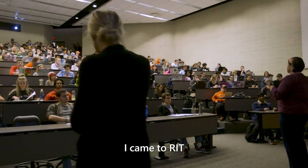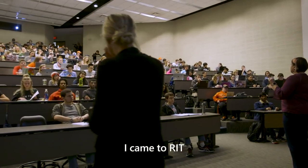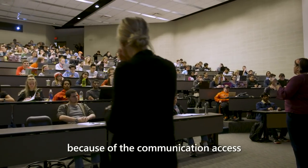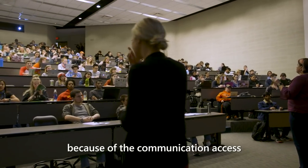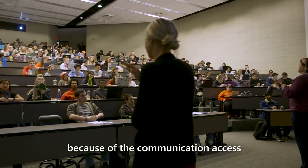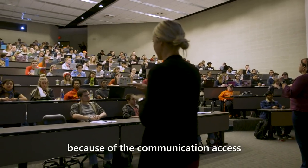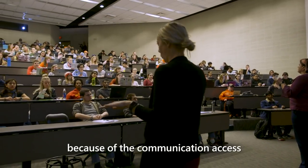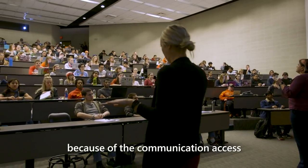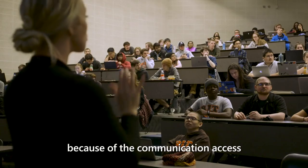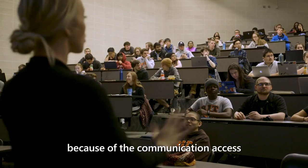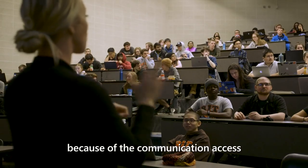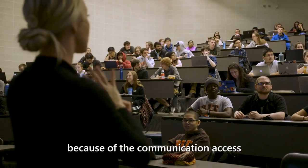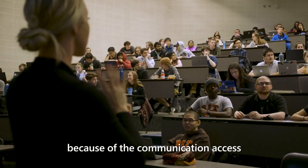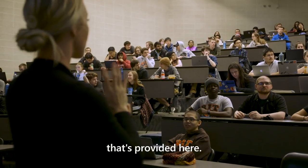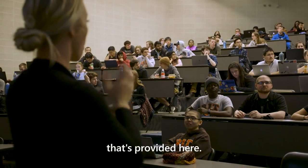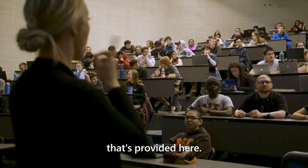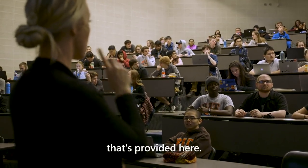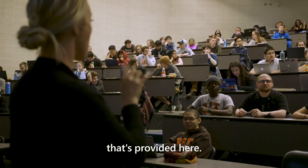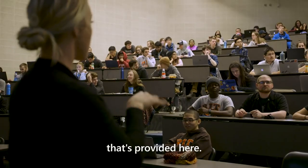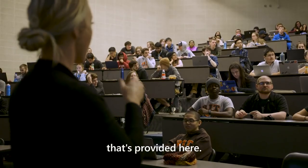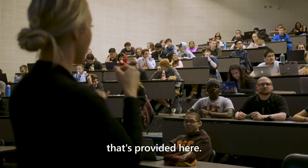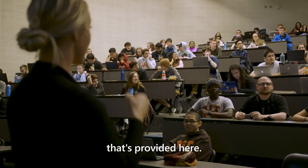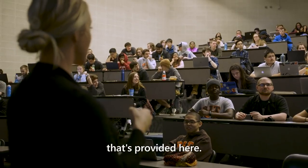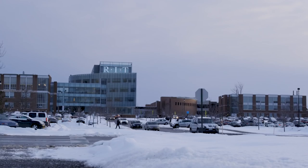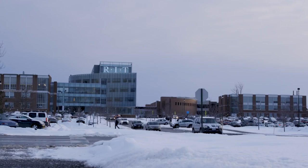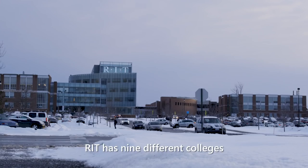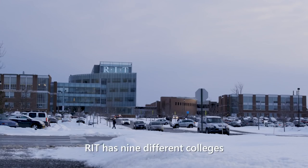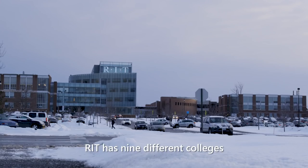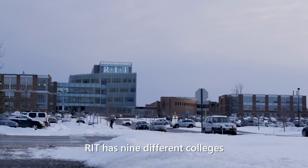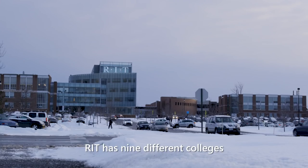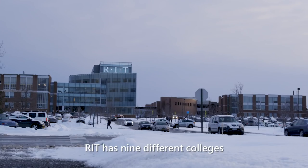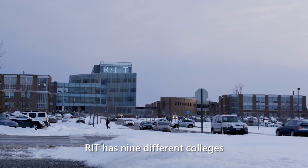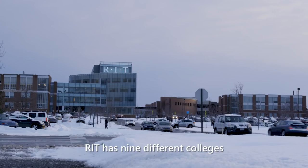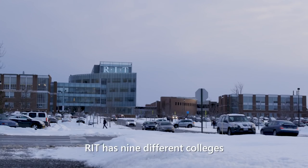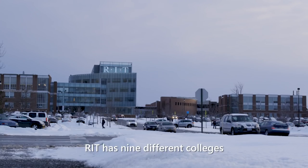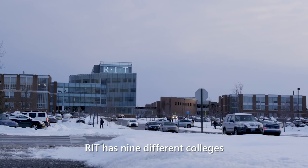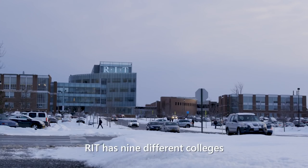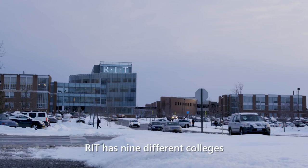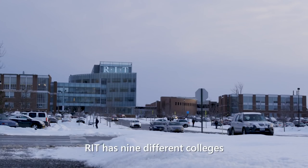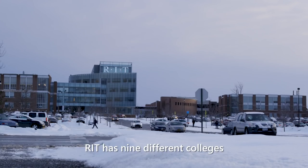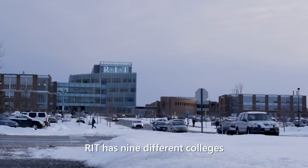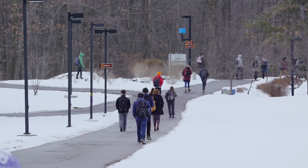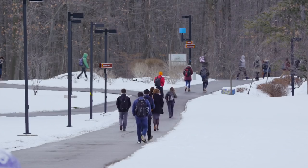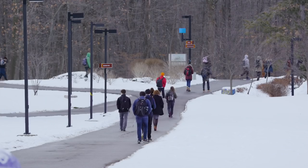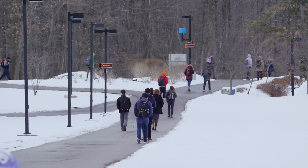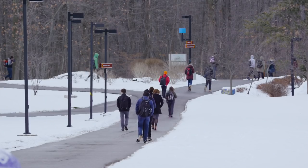to RIT because of the communication access that's provided here. RIT has nine different colleges.